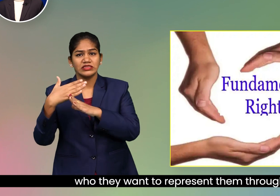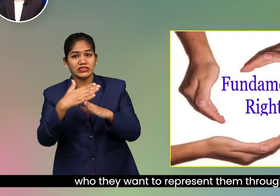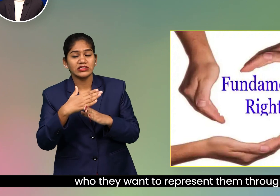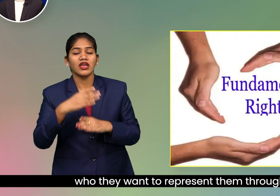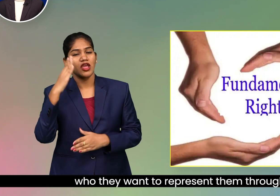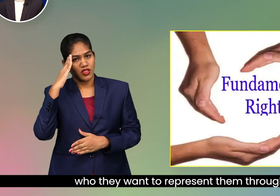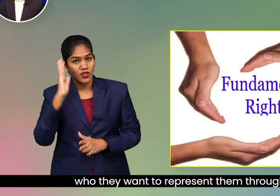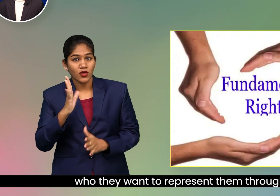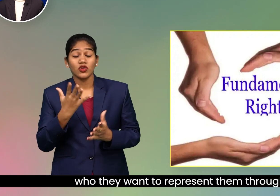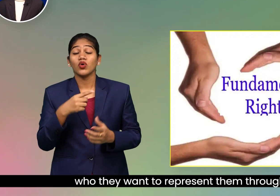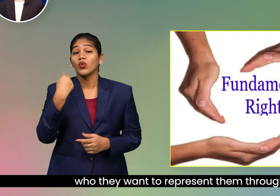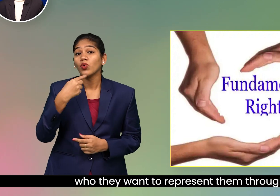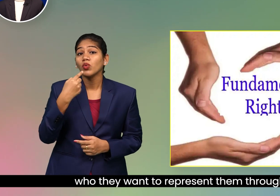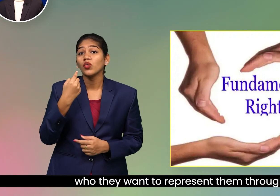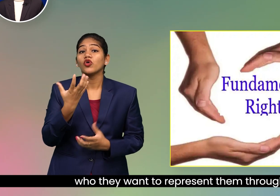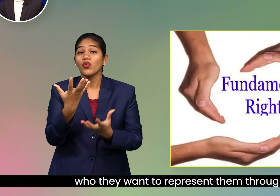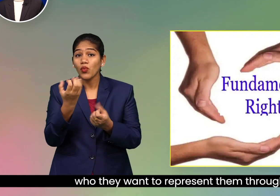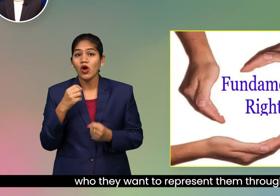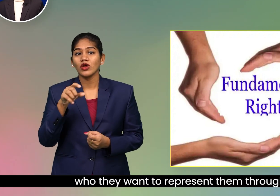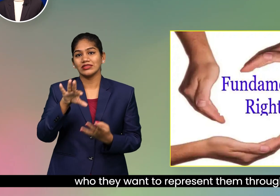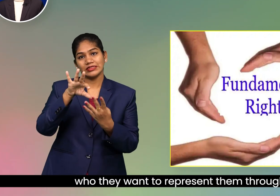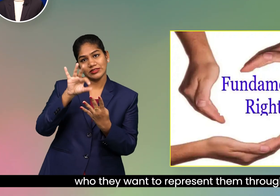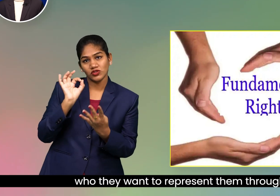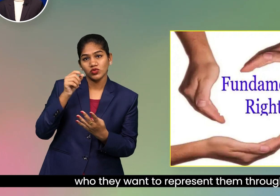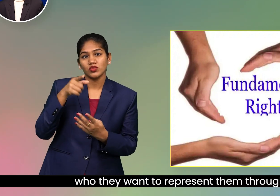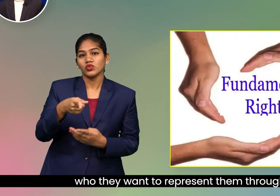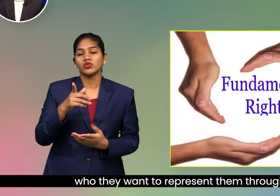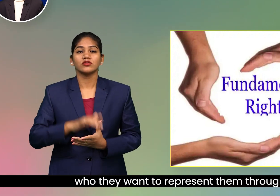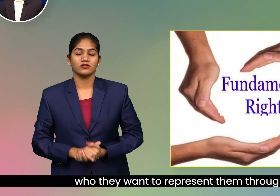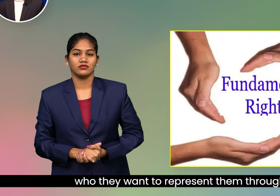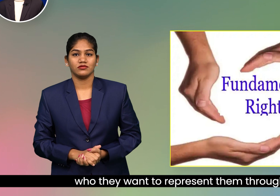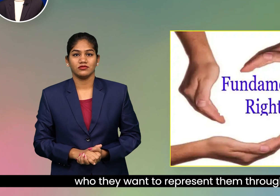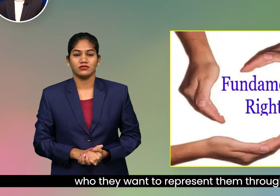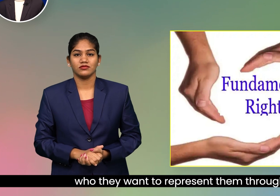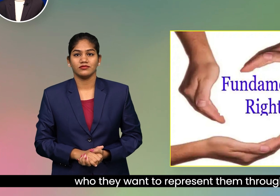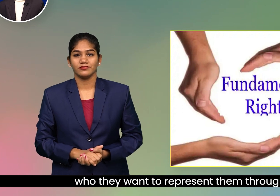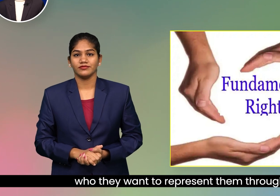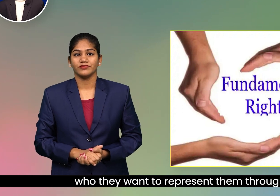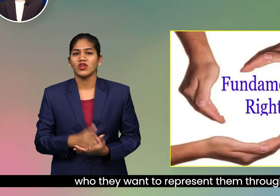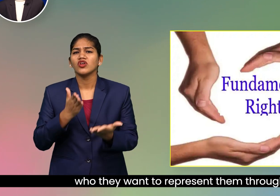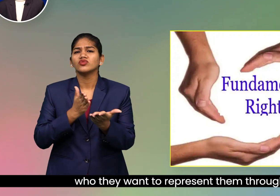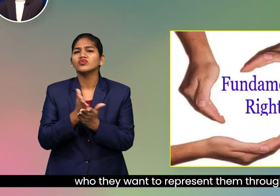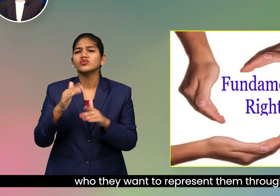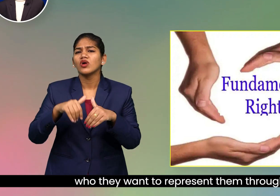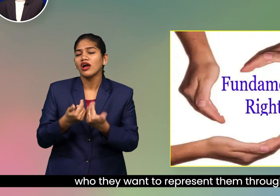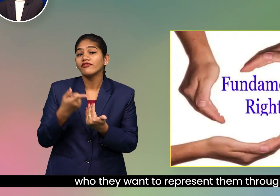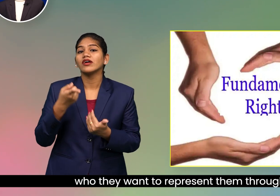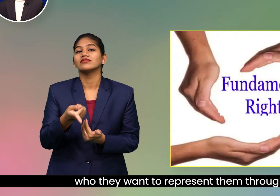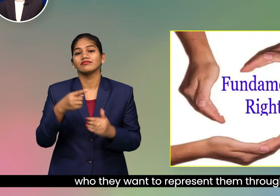who they want to represent them. through voting.